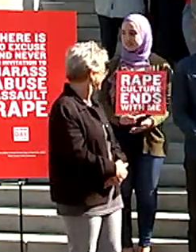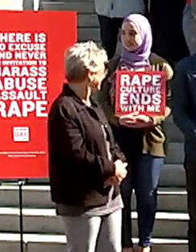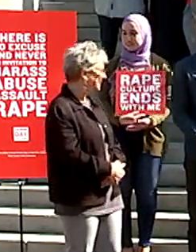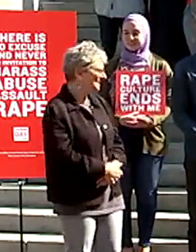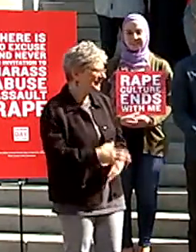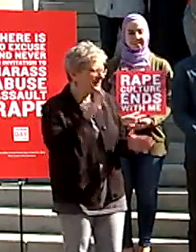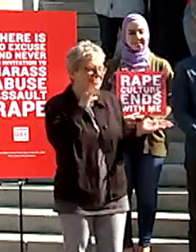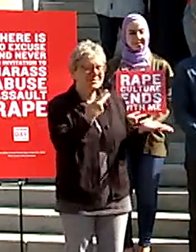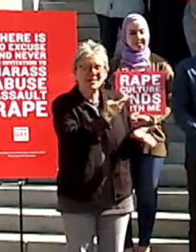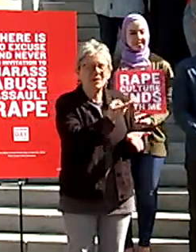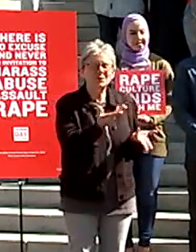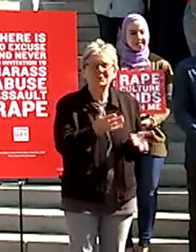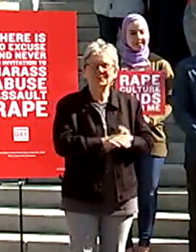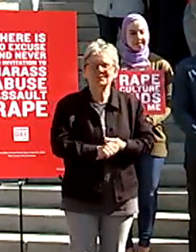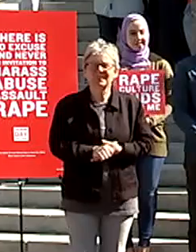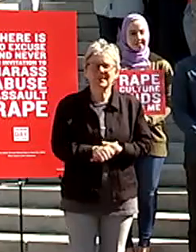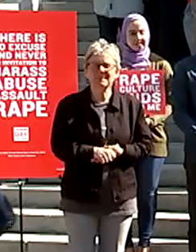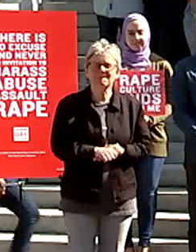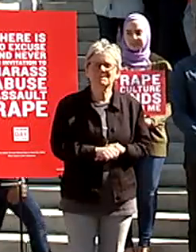You know, I'm